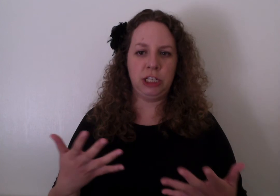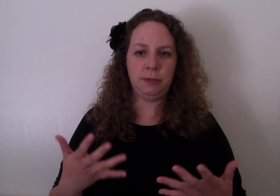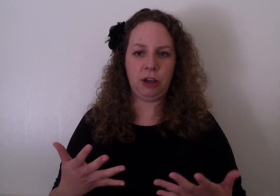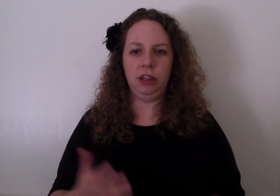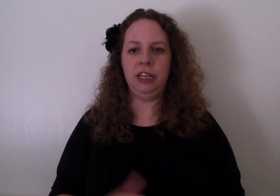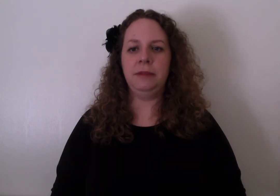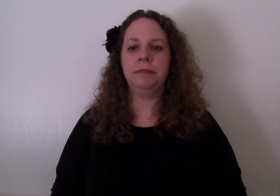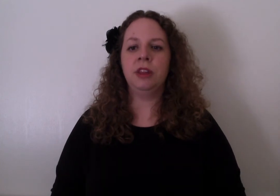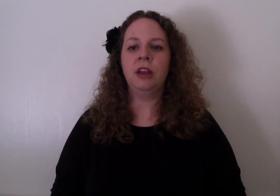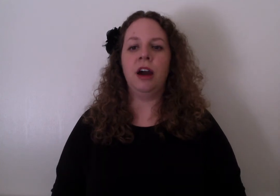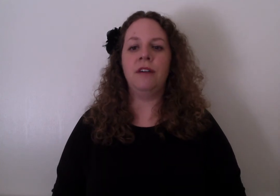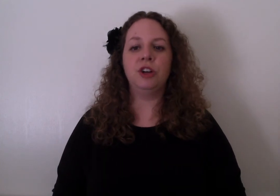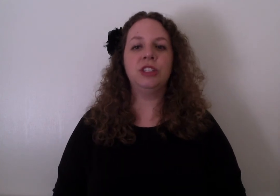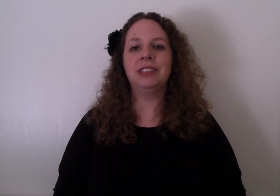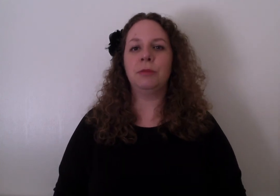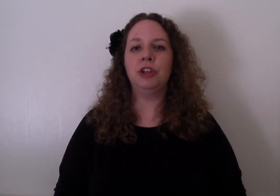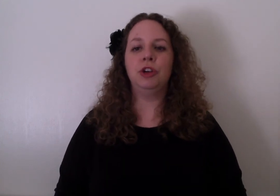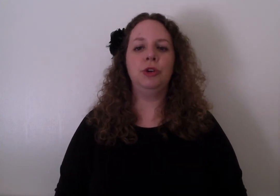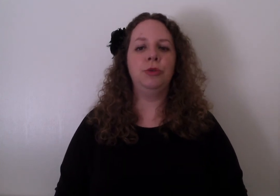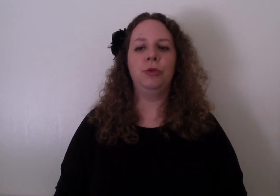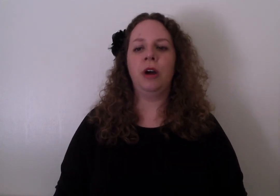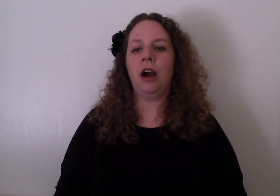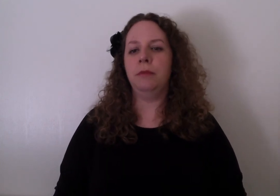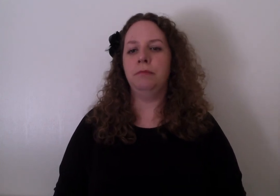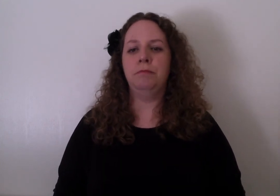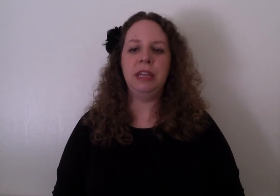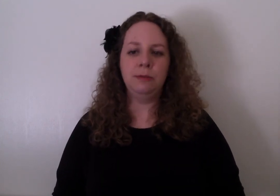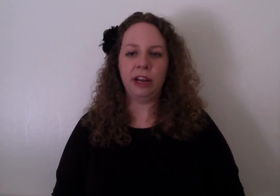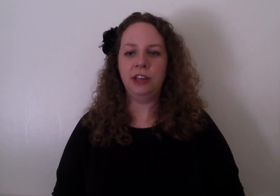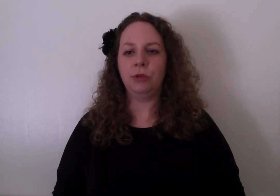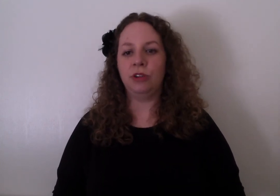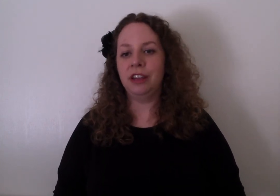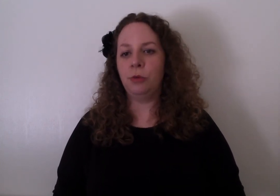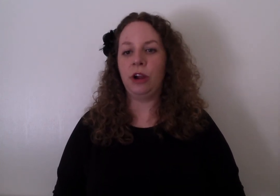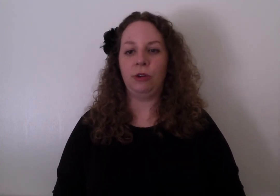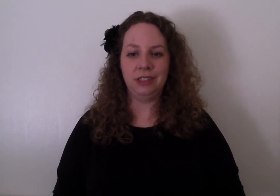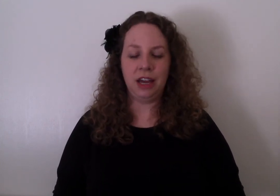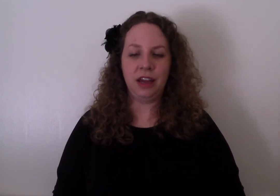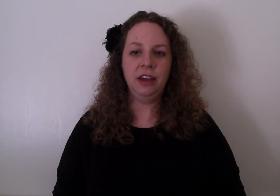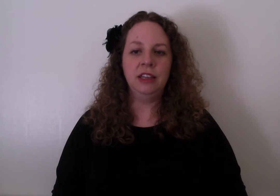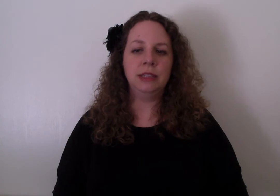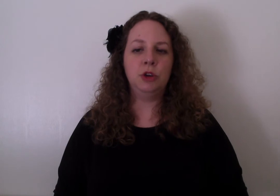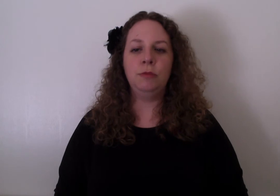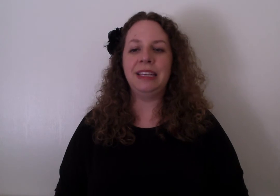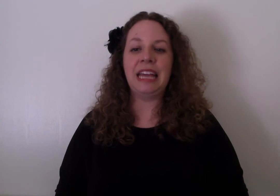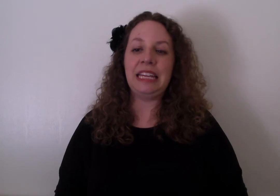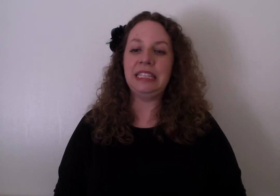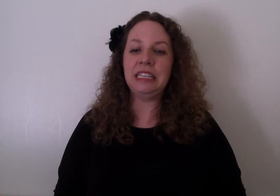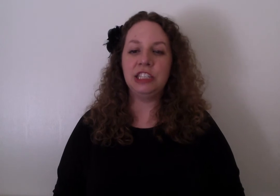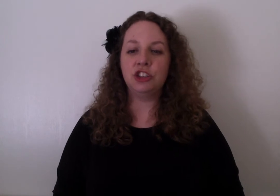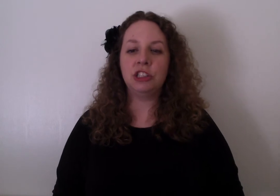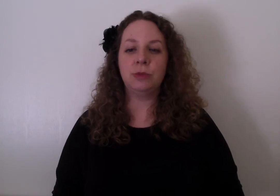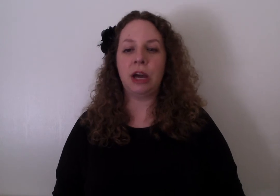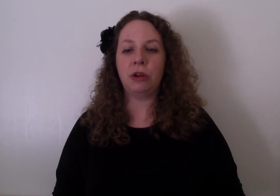judgment call on it. Versus someone who pea-brained or nitwit or duh. Someone who makes hasty decisions without